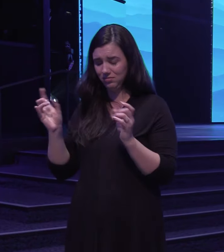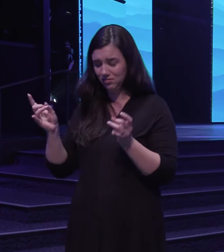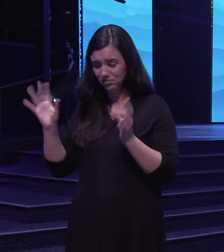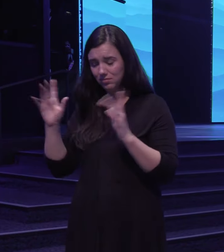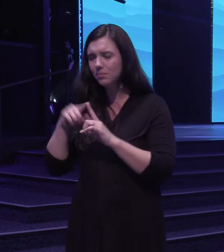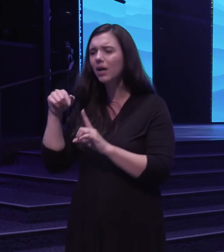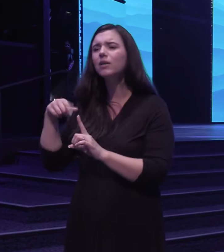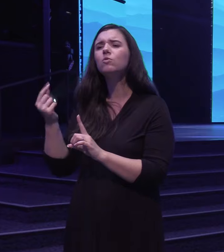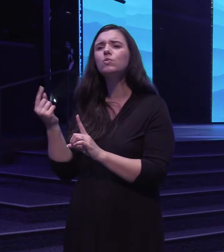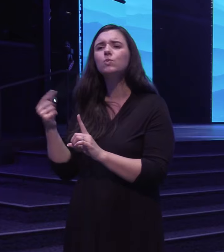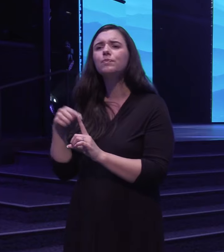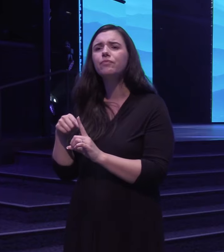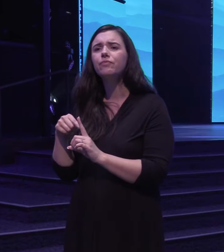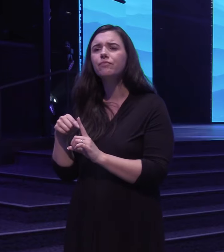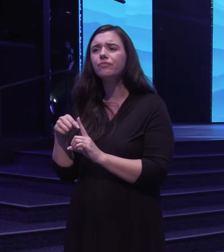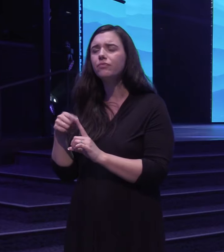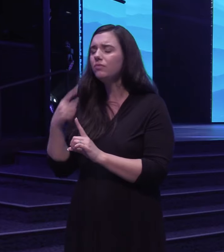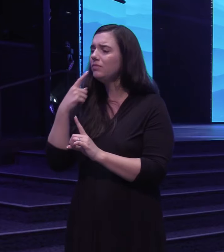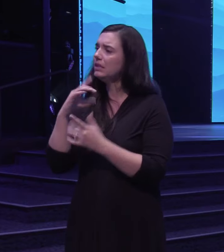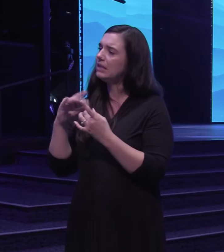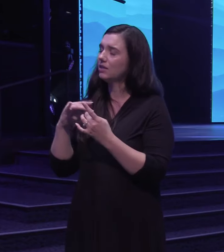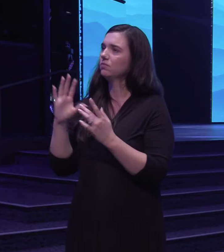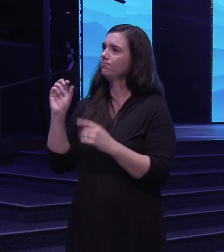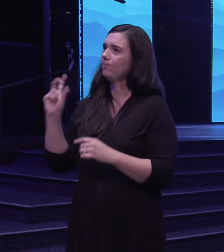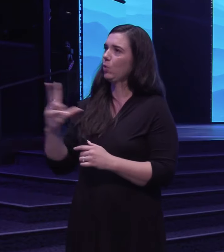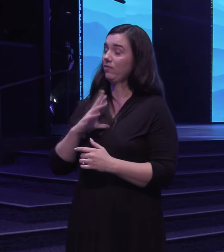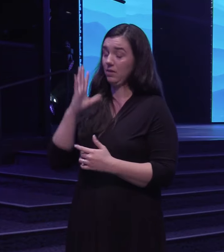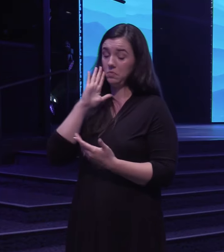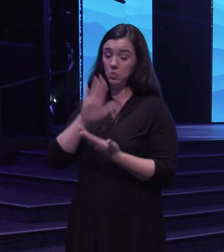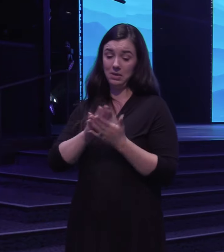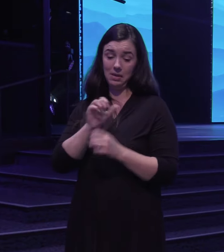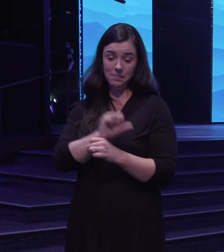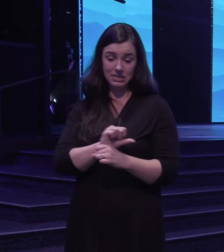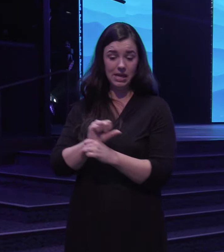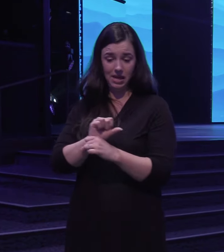But what does he do? He says, "If I'm going to be a slave,